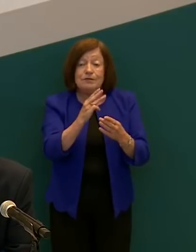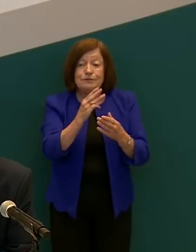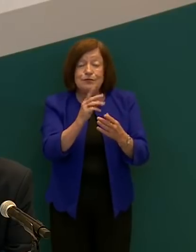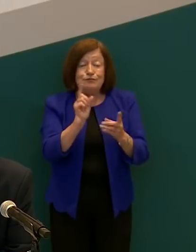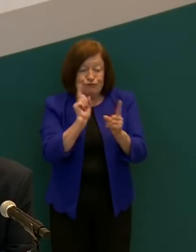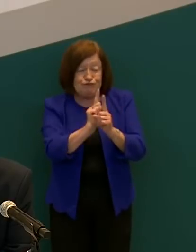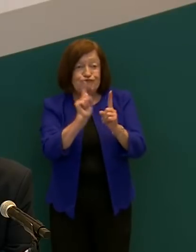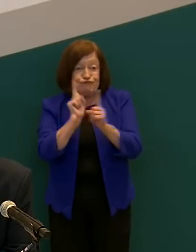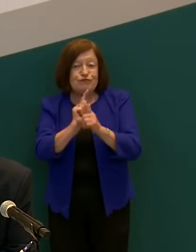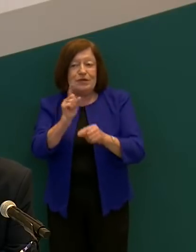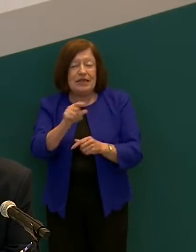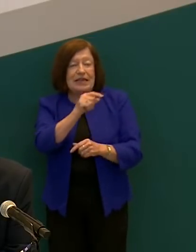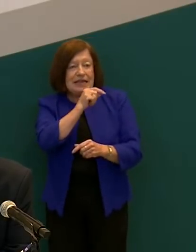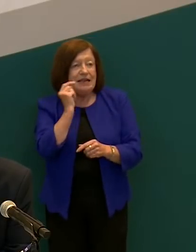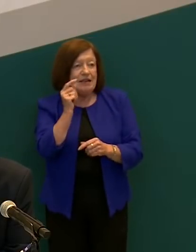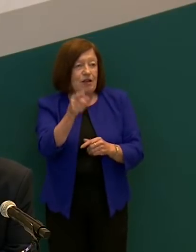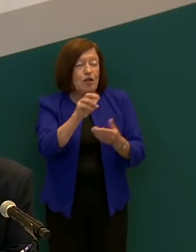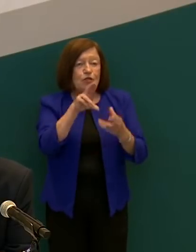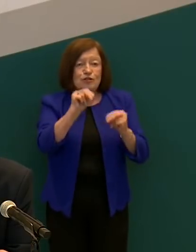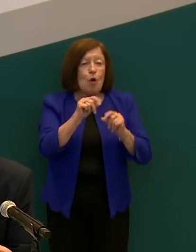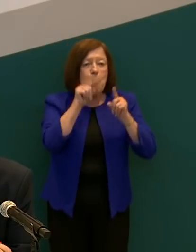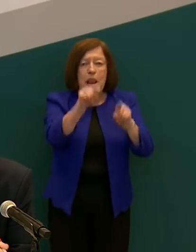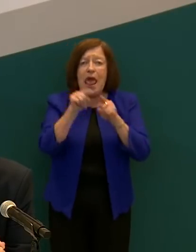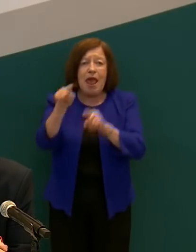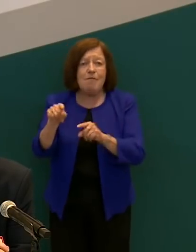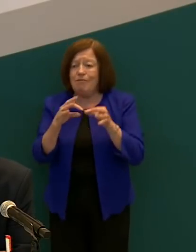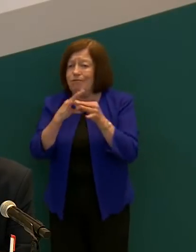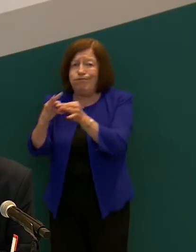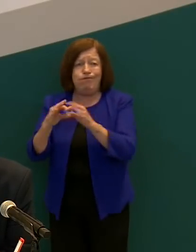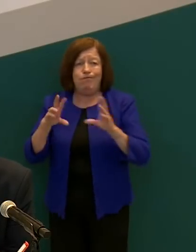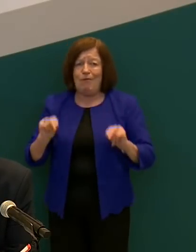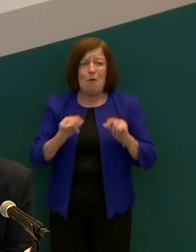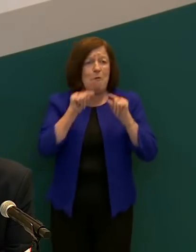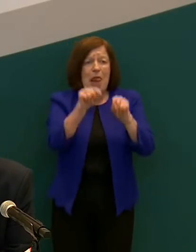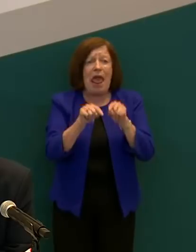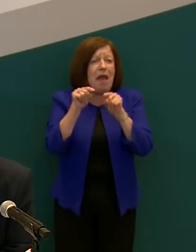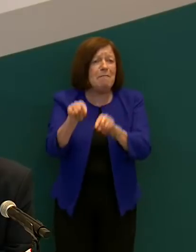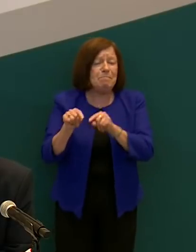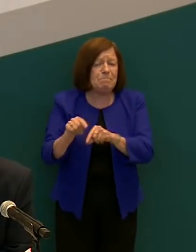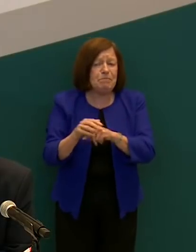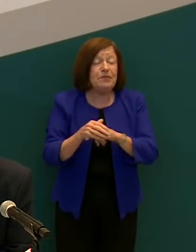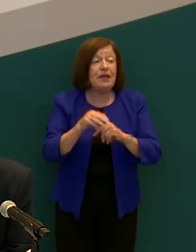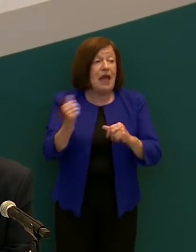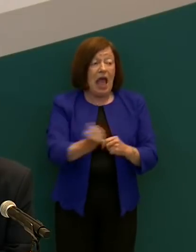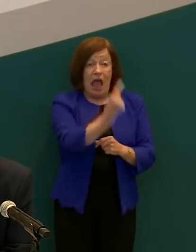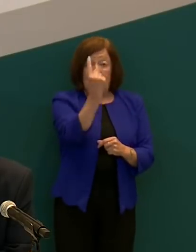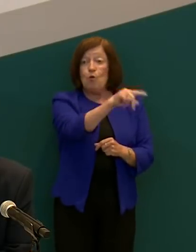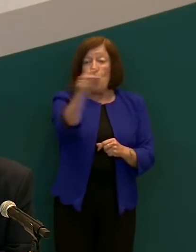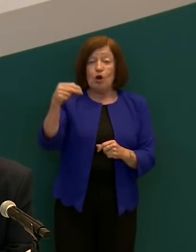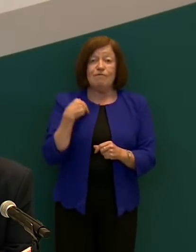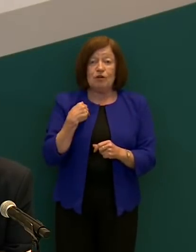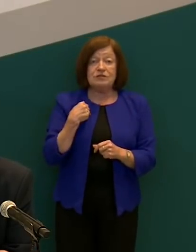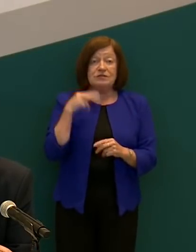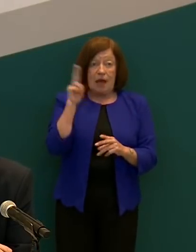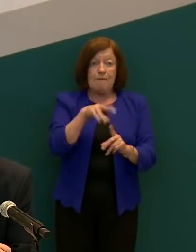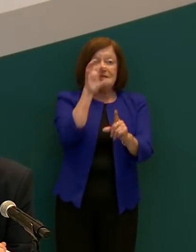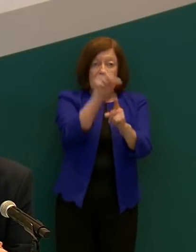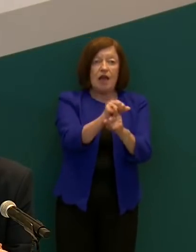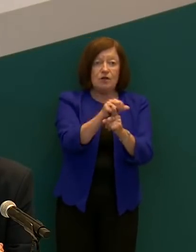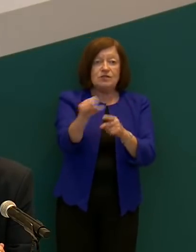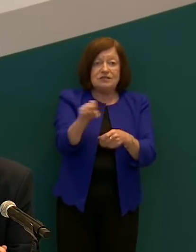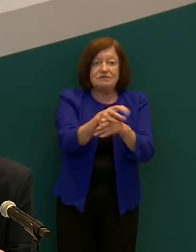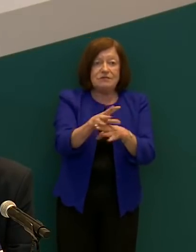that they know that no blame is attached. Again, as I said previously, any one of us can be diagnosed with